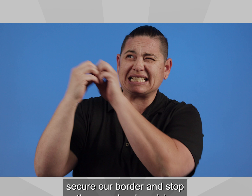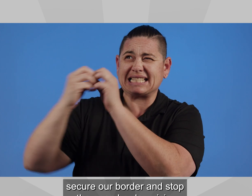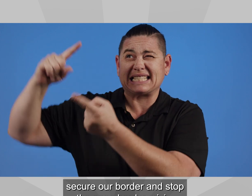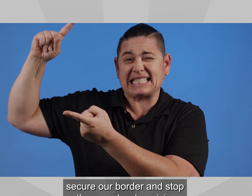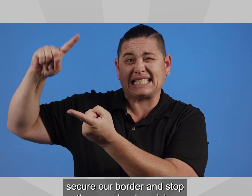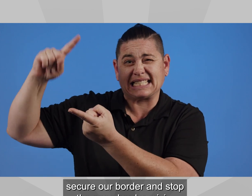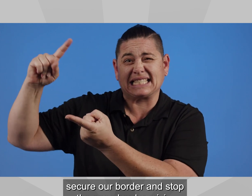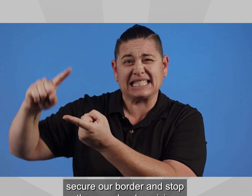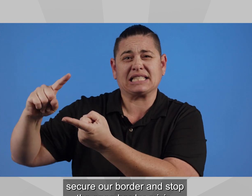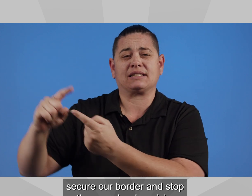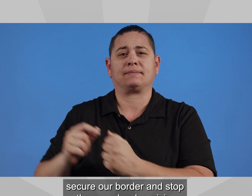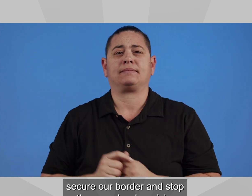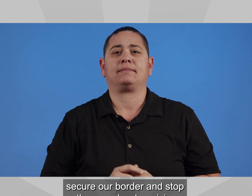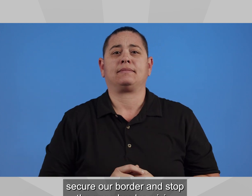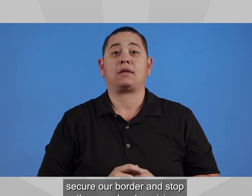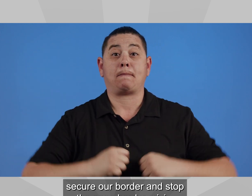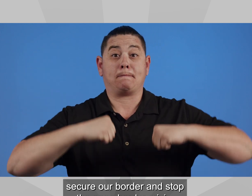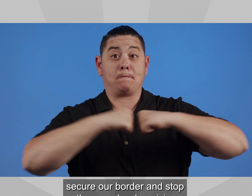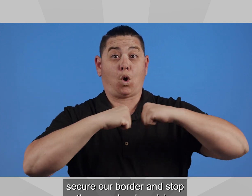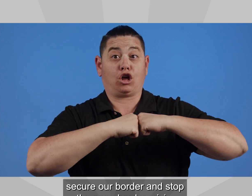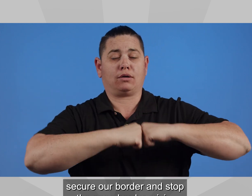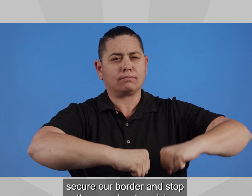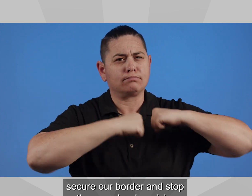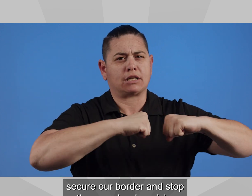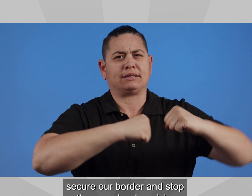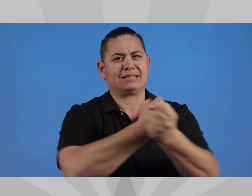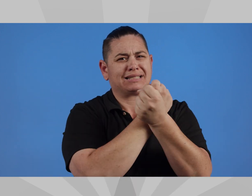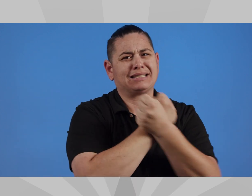secure our border, and stop the open border crisis,